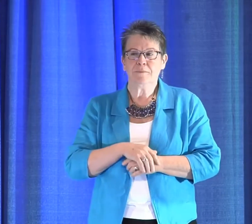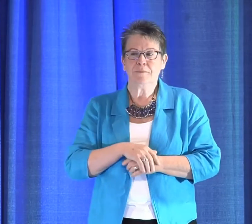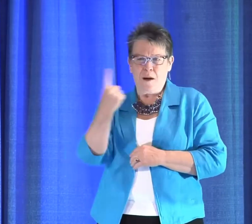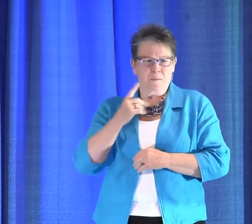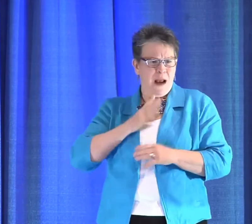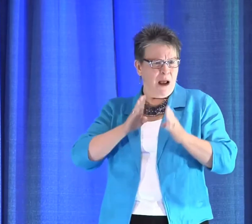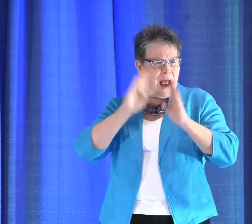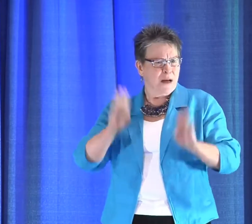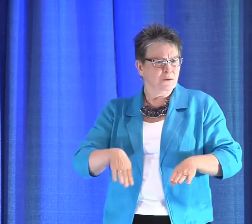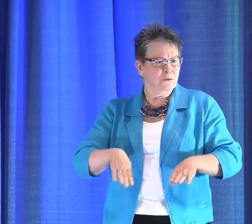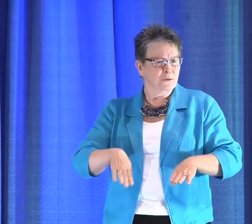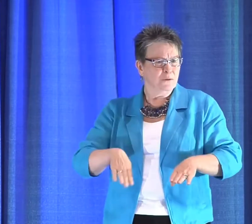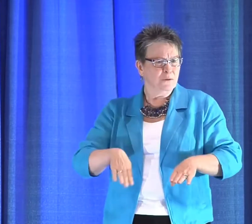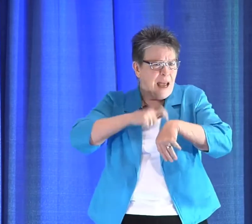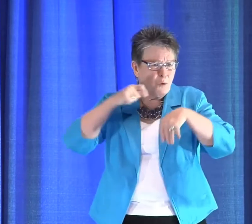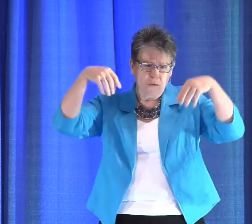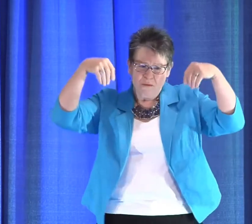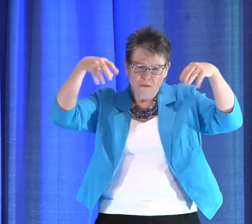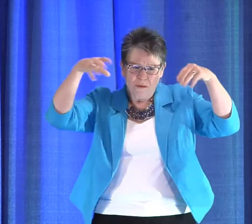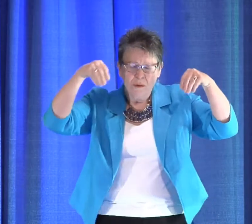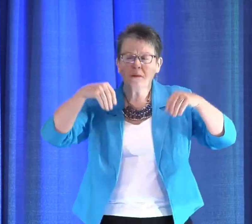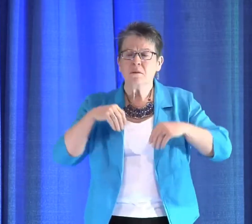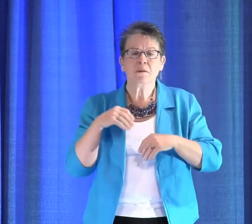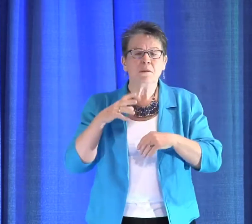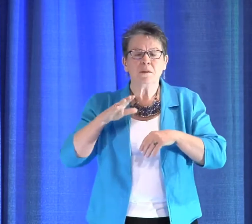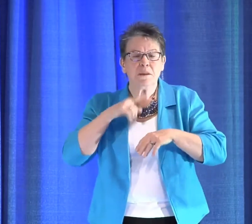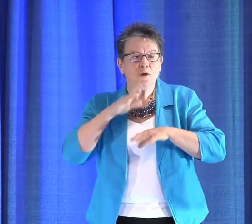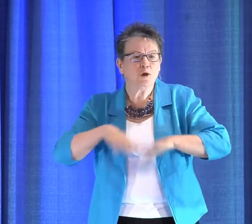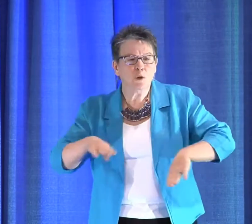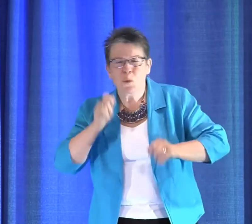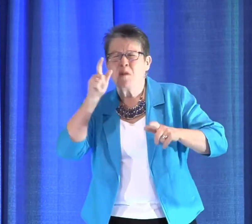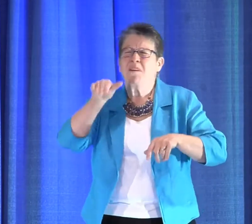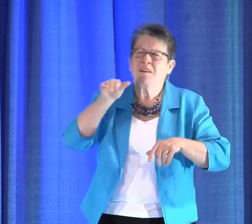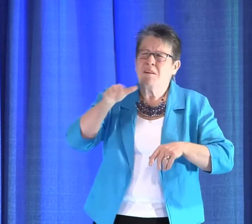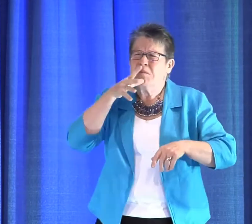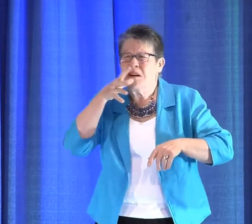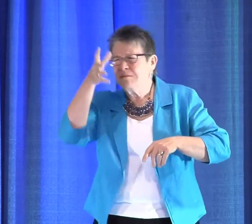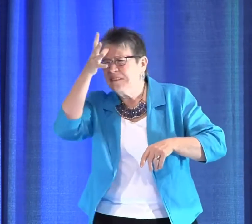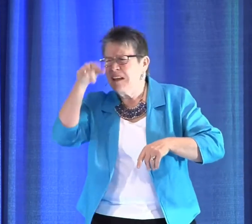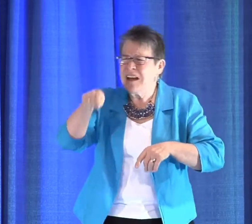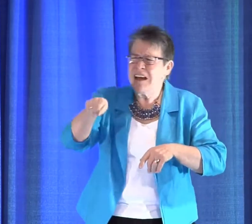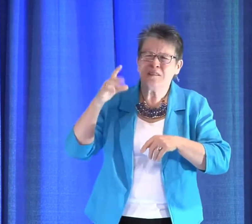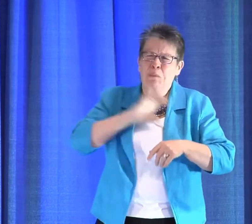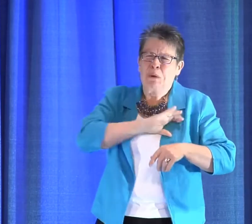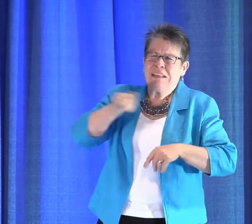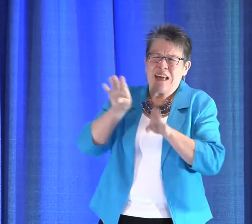So when my husband and I finally got our house, this was before the time where